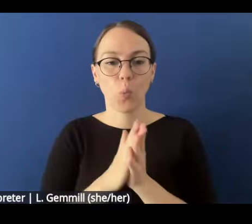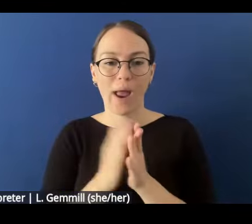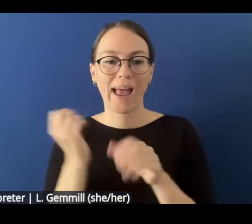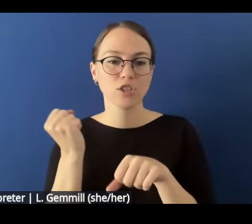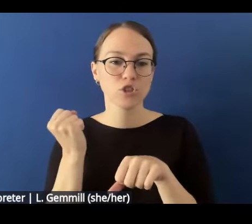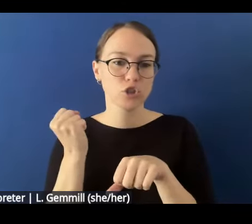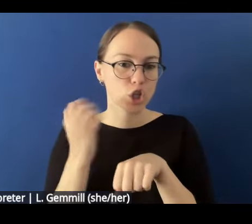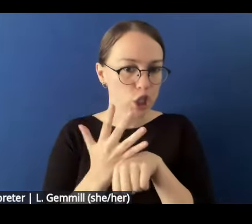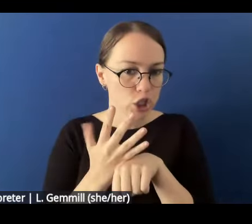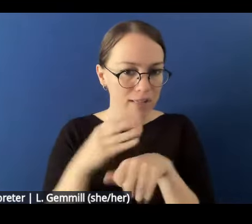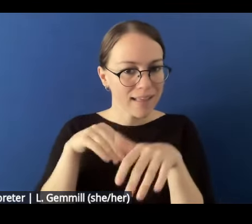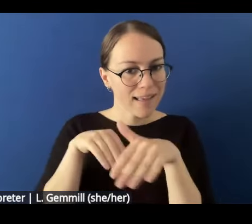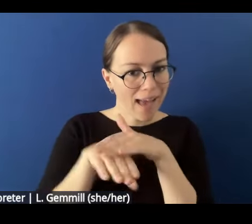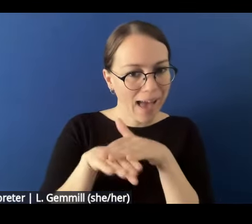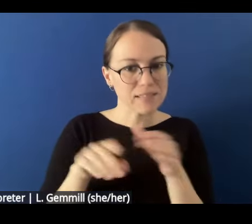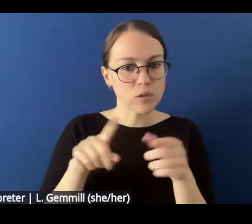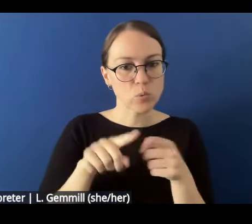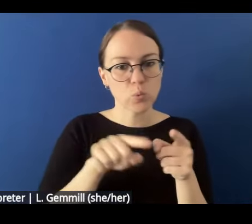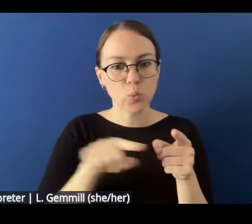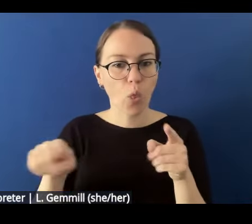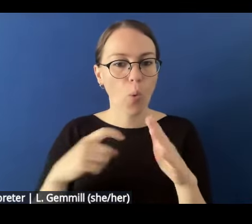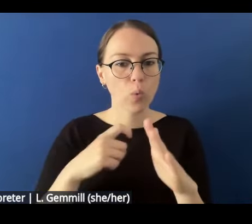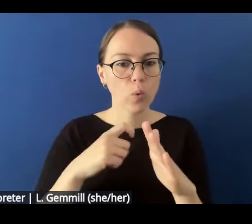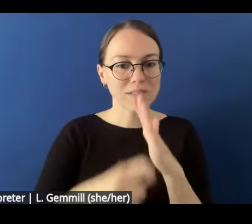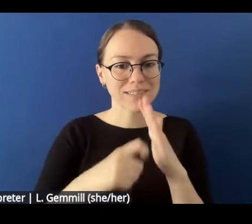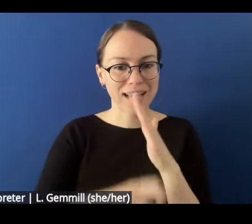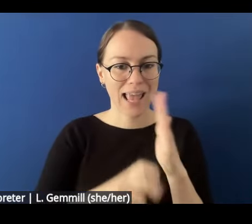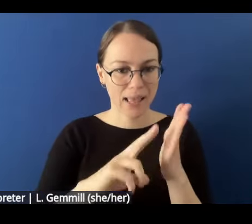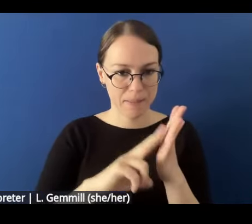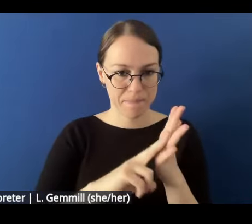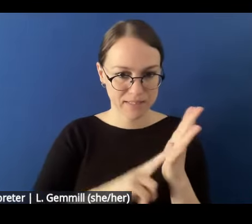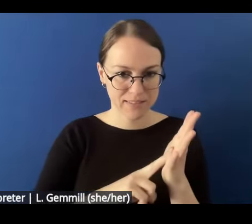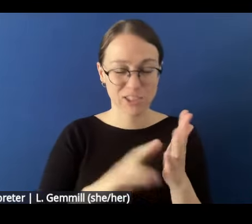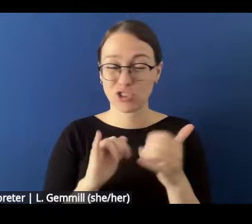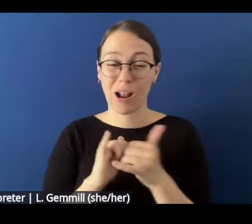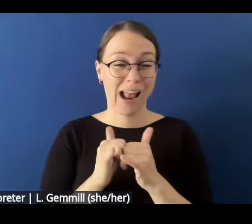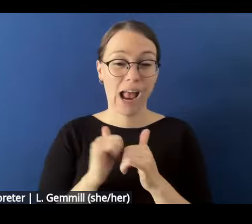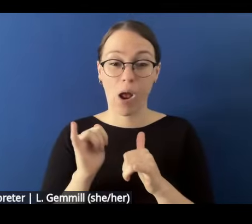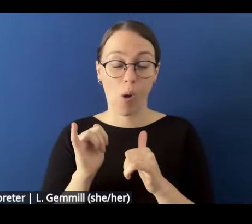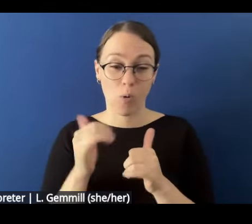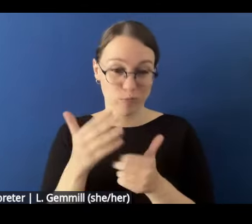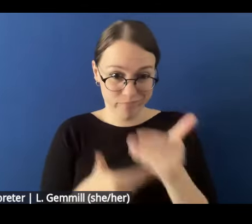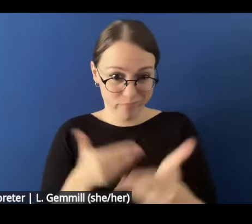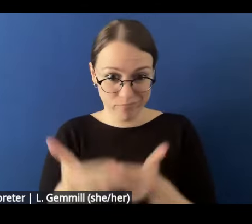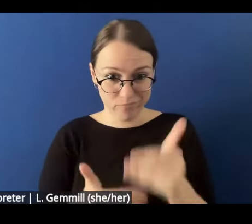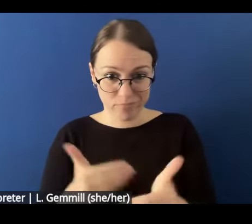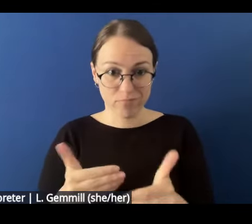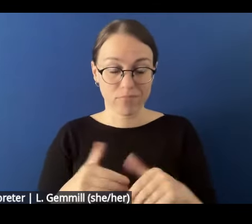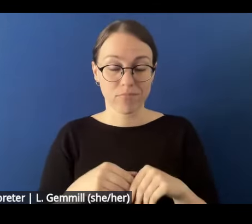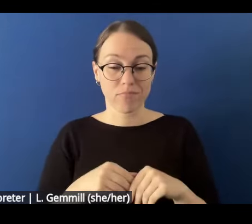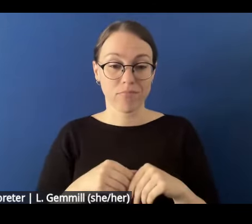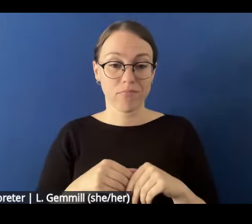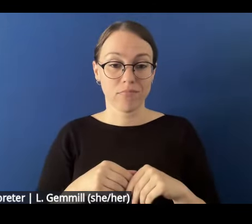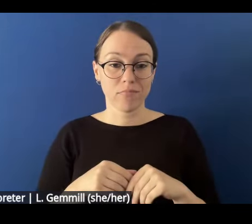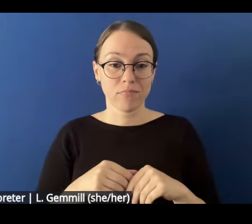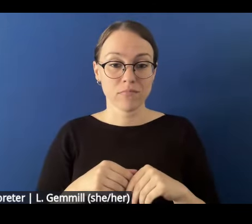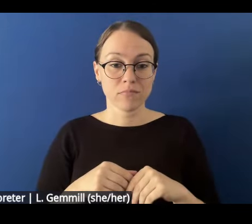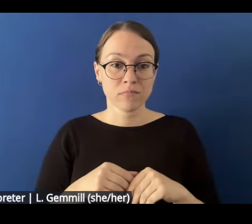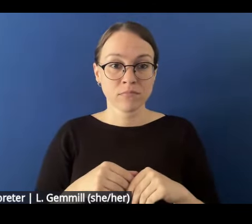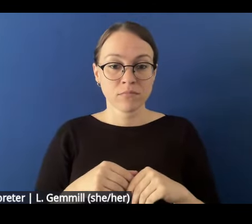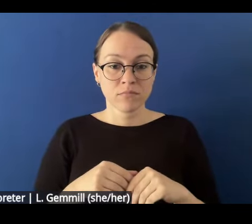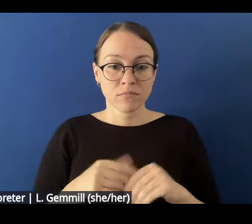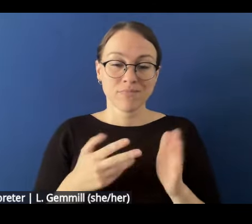scanned petitions. So how it works with the petitions and the